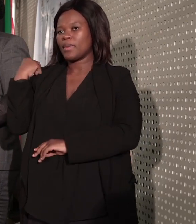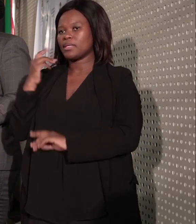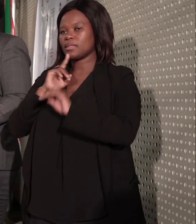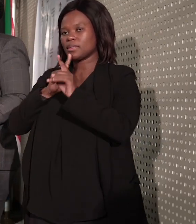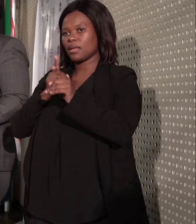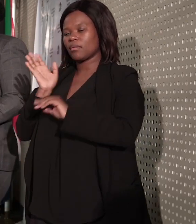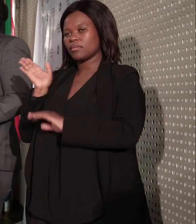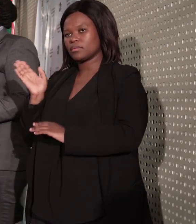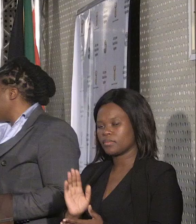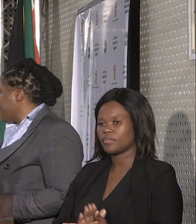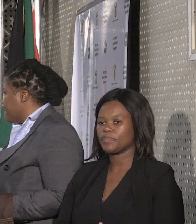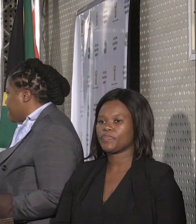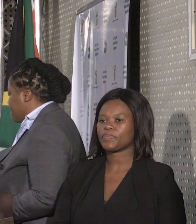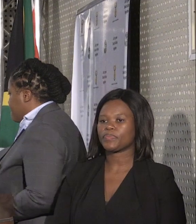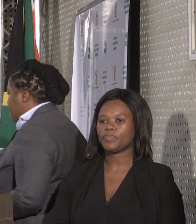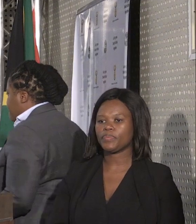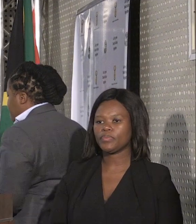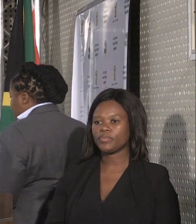Ngungubele.